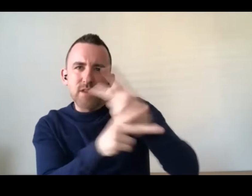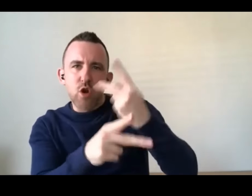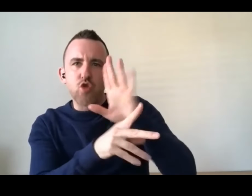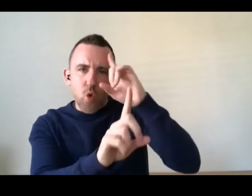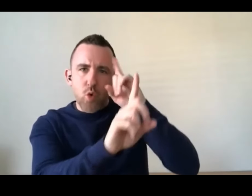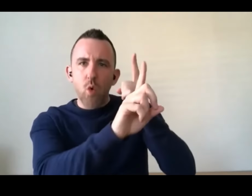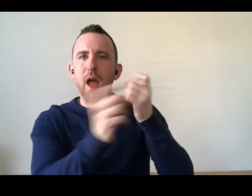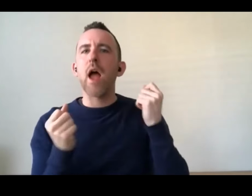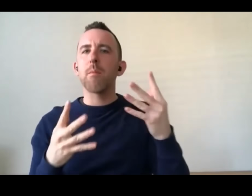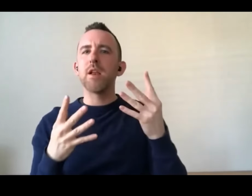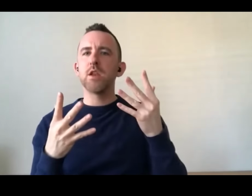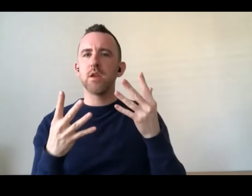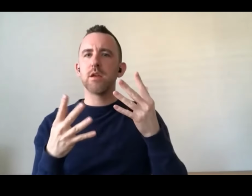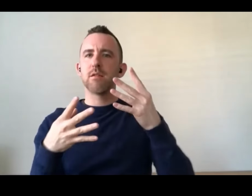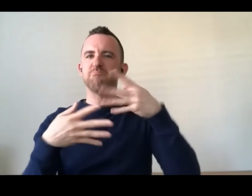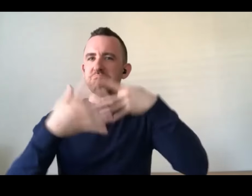items do you want to accomplish?